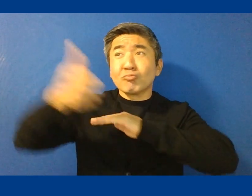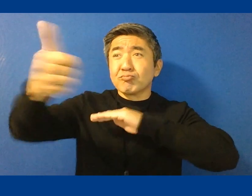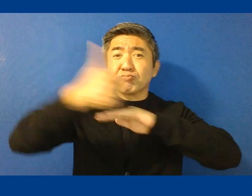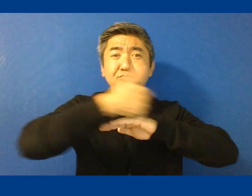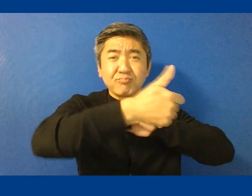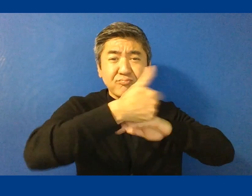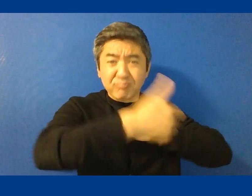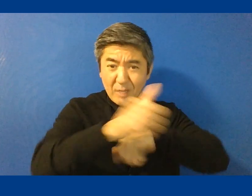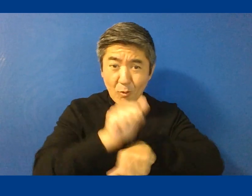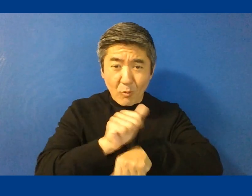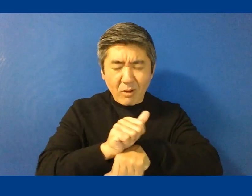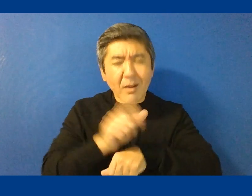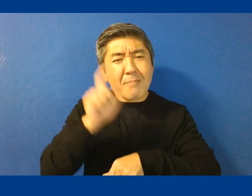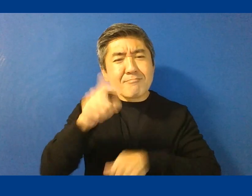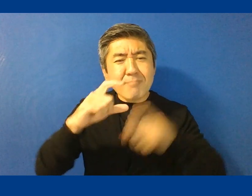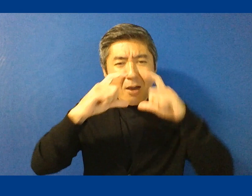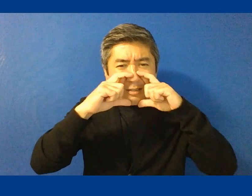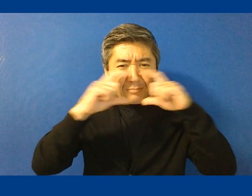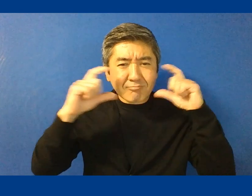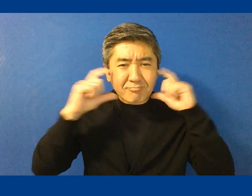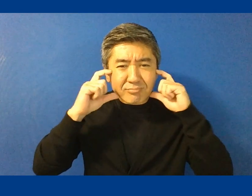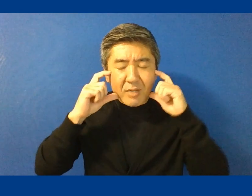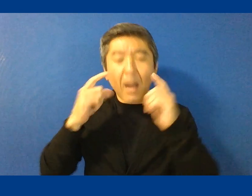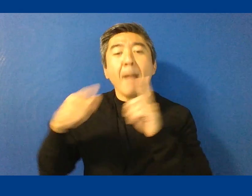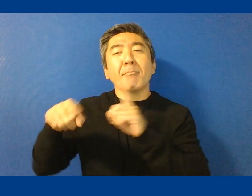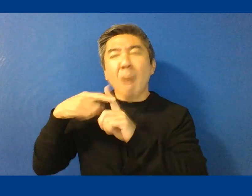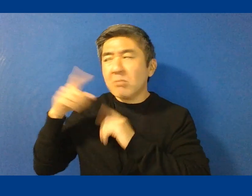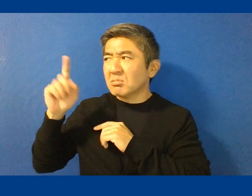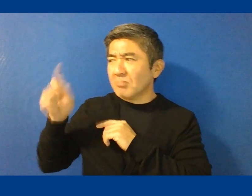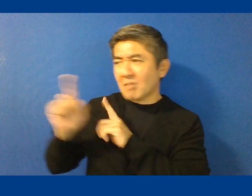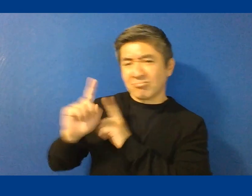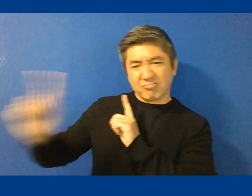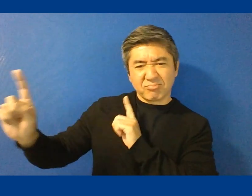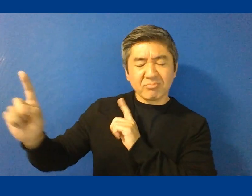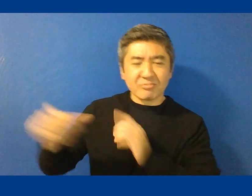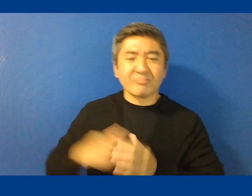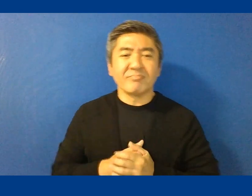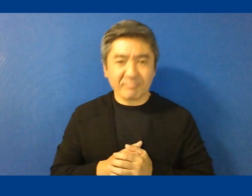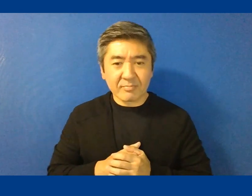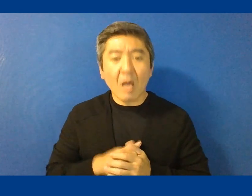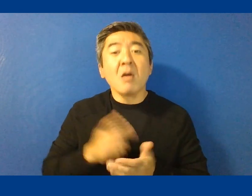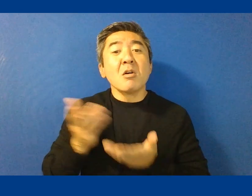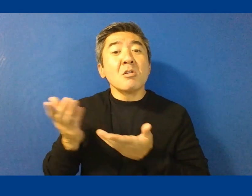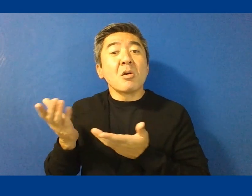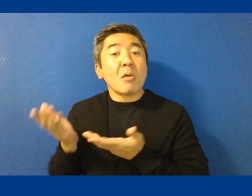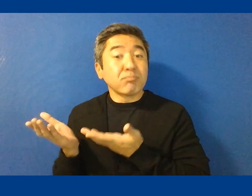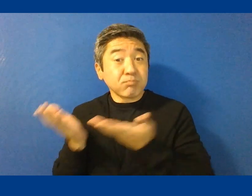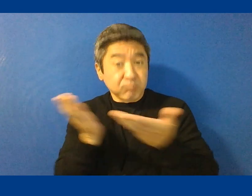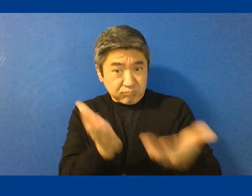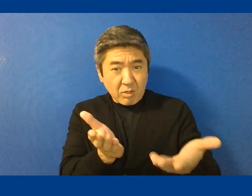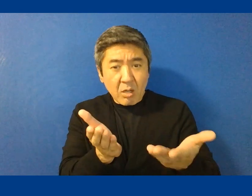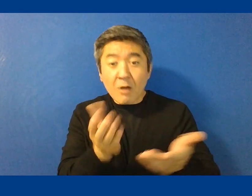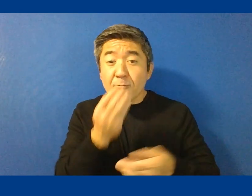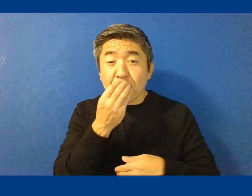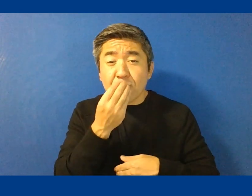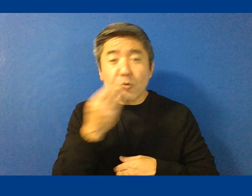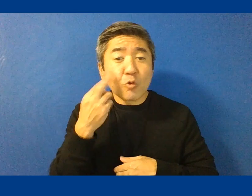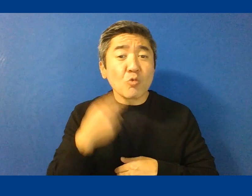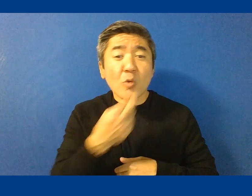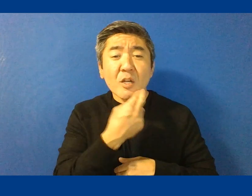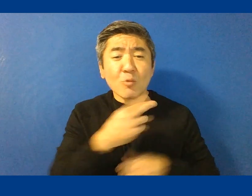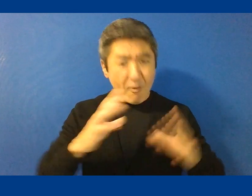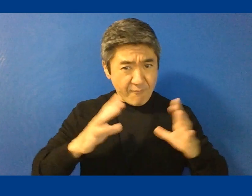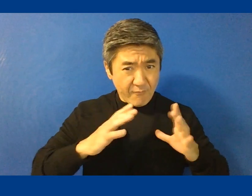covering and social distancing. Restaurants can continue to prepare and sell food for off-premise consumption, but